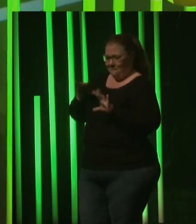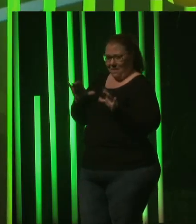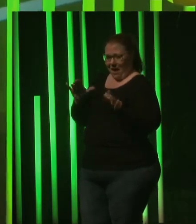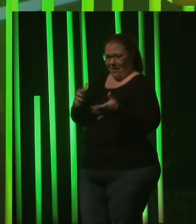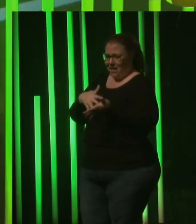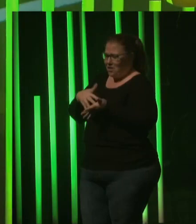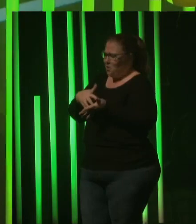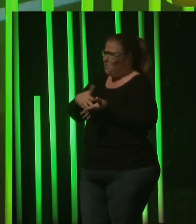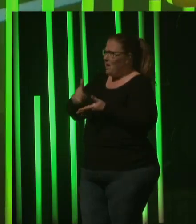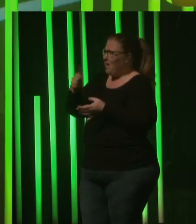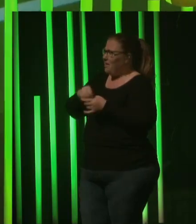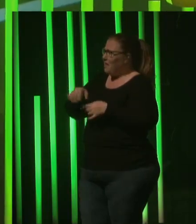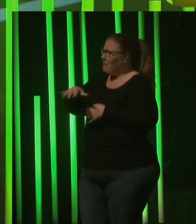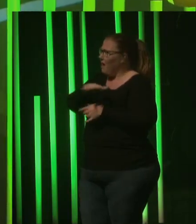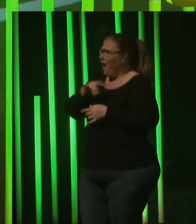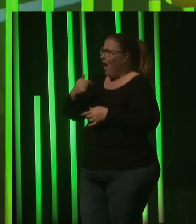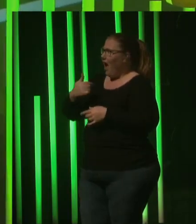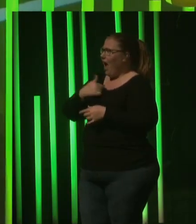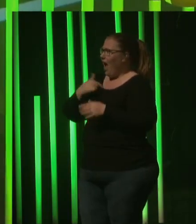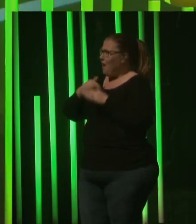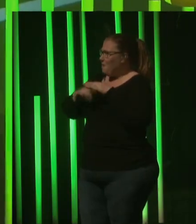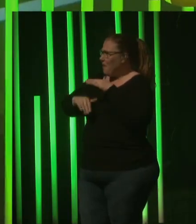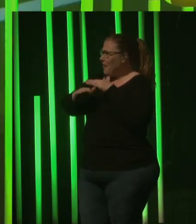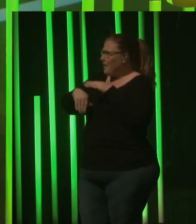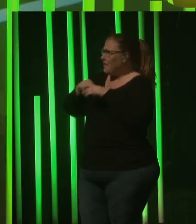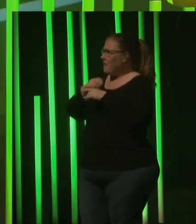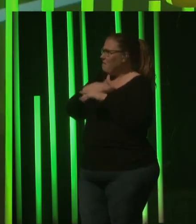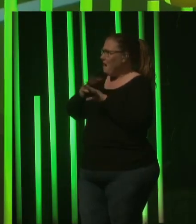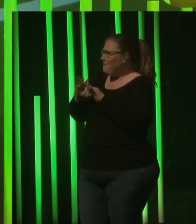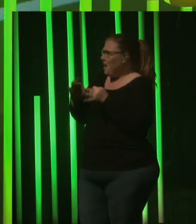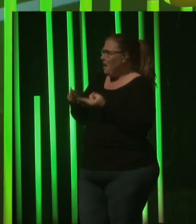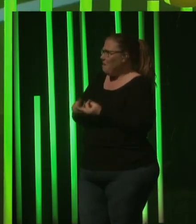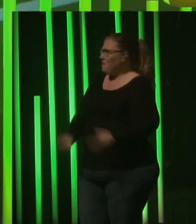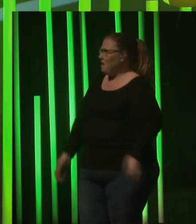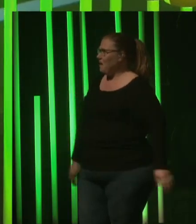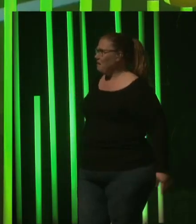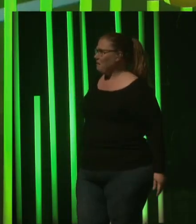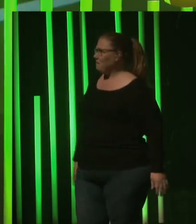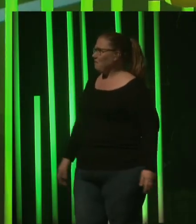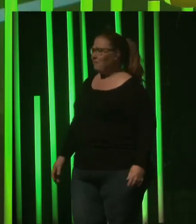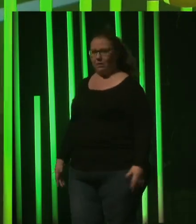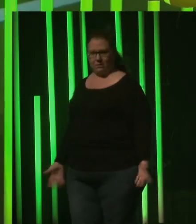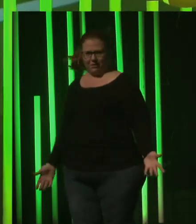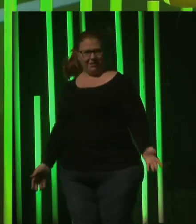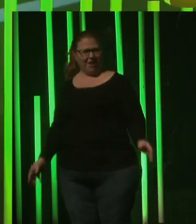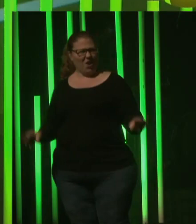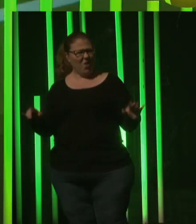the weakest in Manasseh, and I am the least in my family. What?